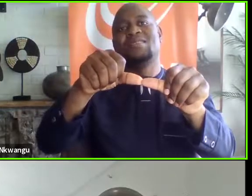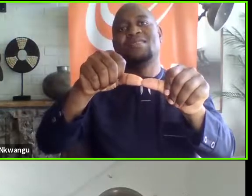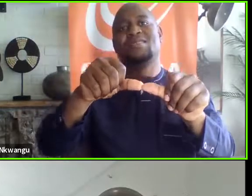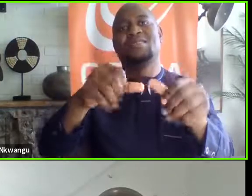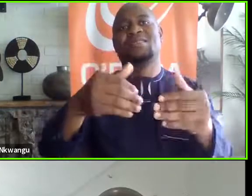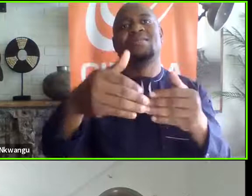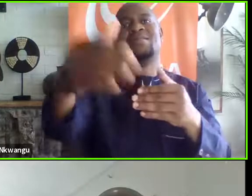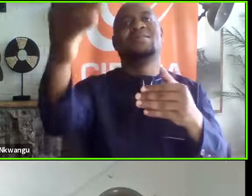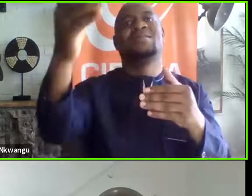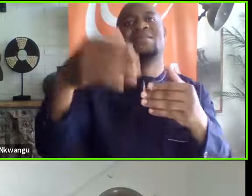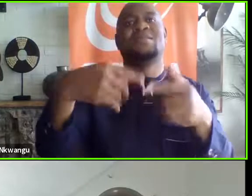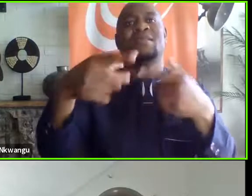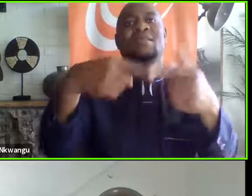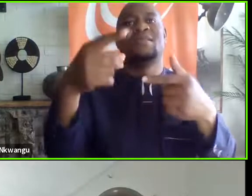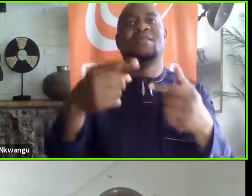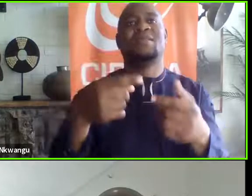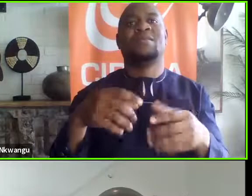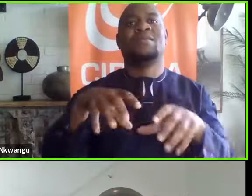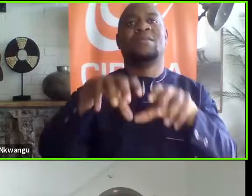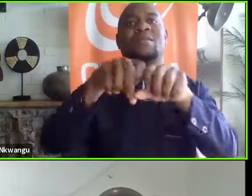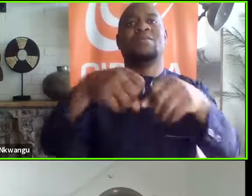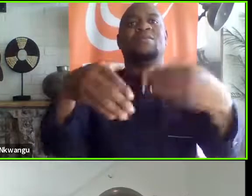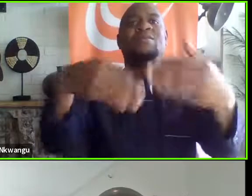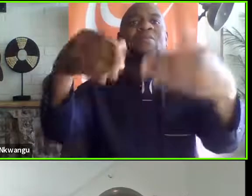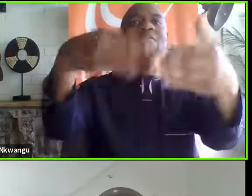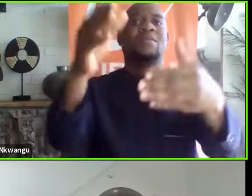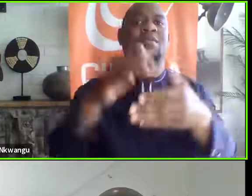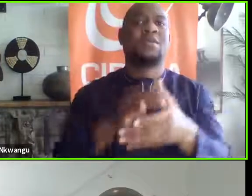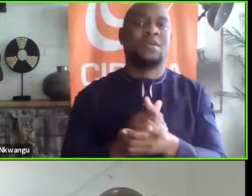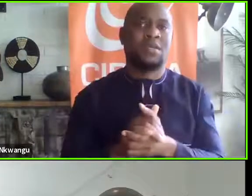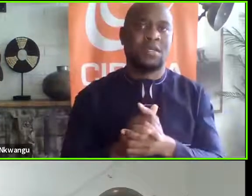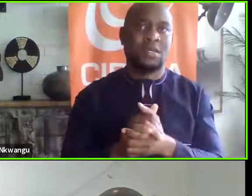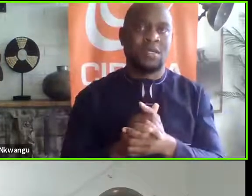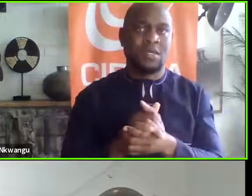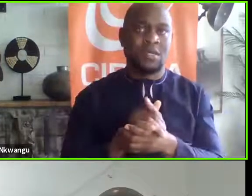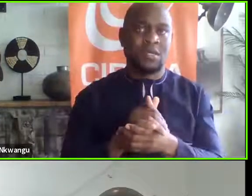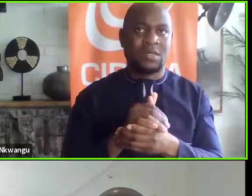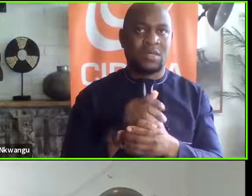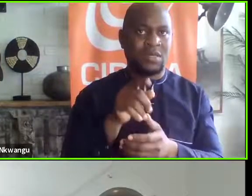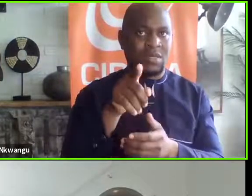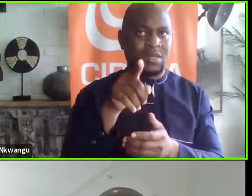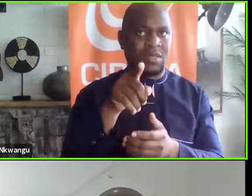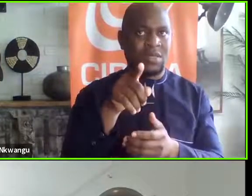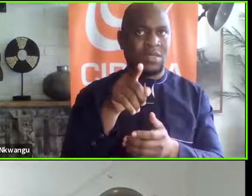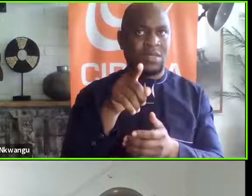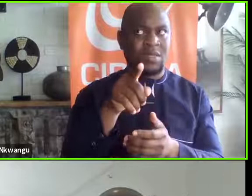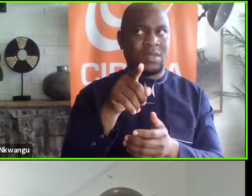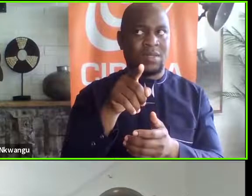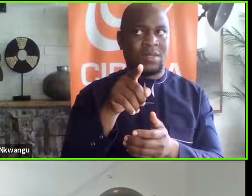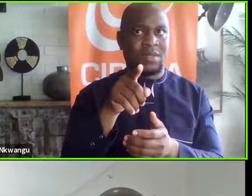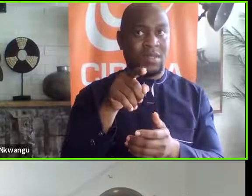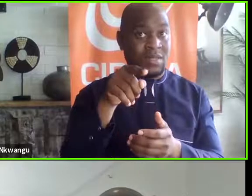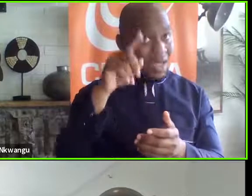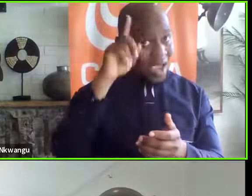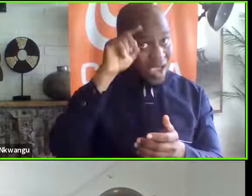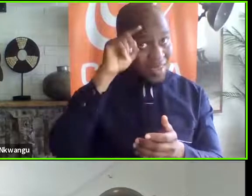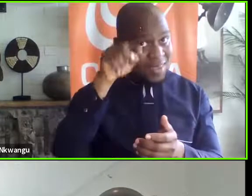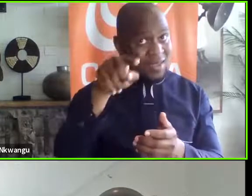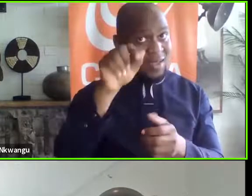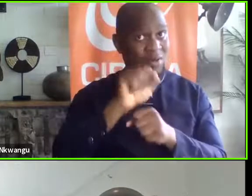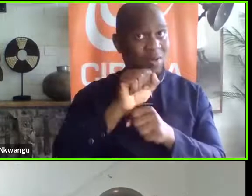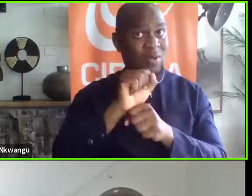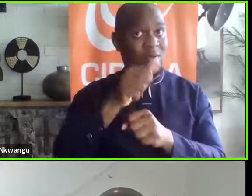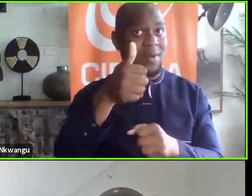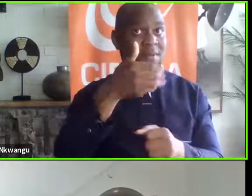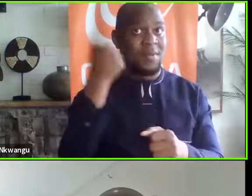something top-down. So that can help and also ensure sustainability of us moving forward in advancing our